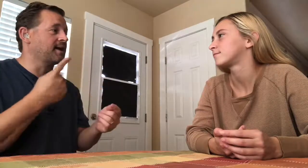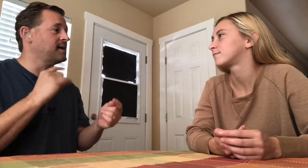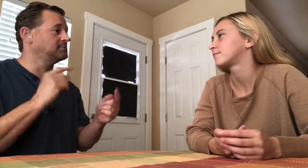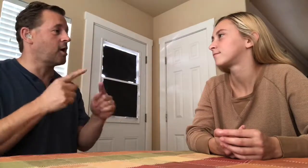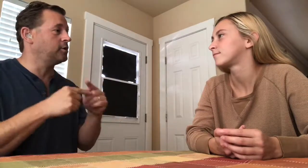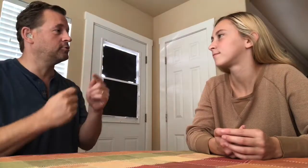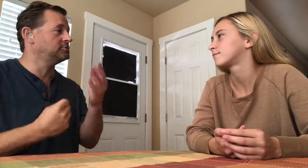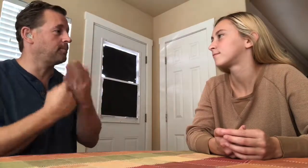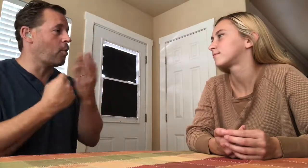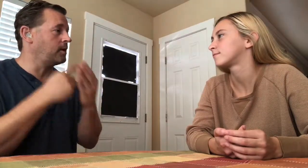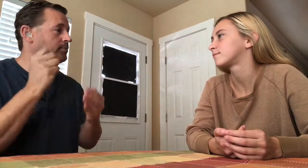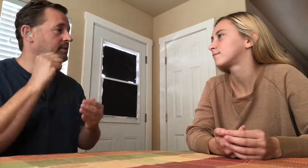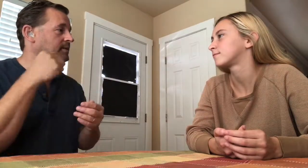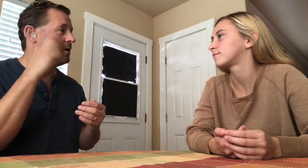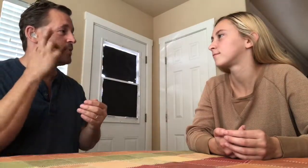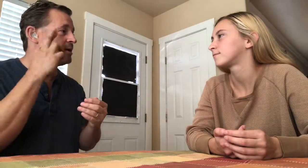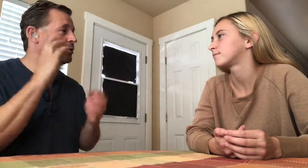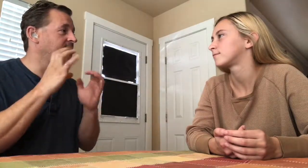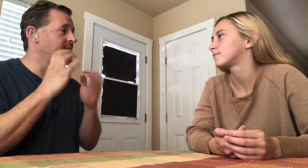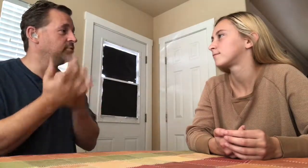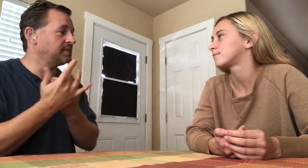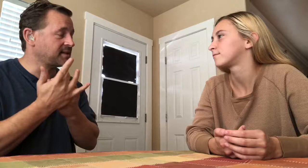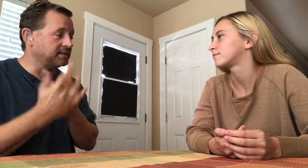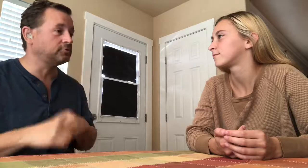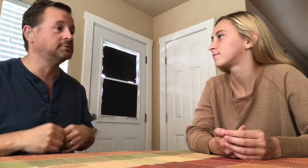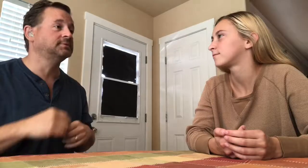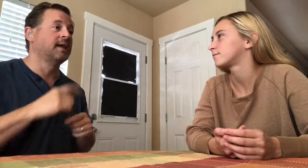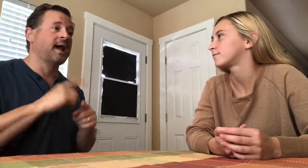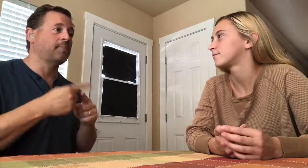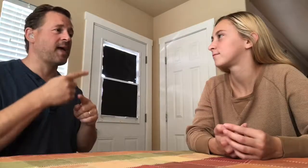I started to support the radio communication technician. And then